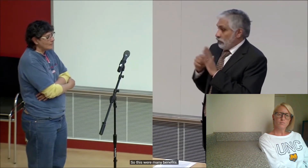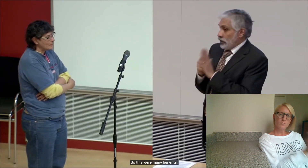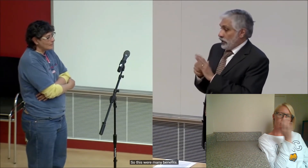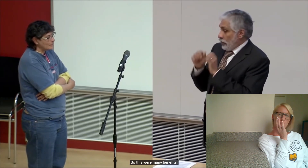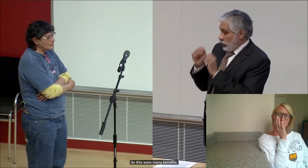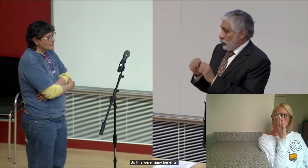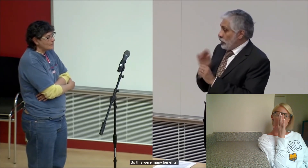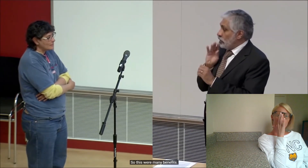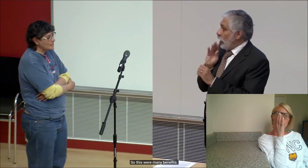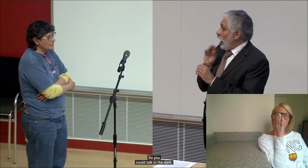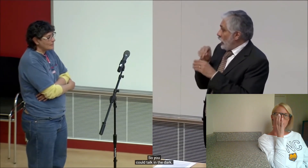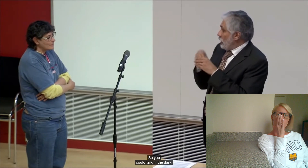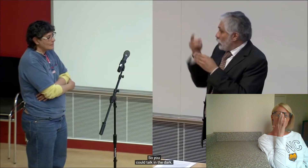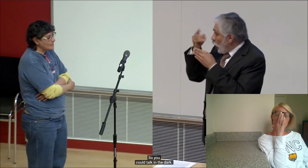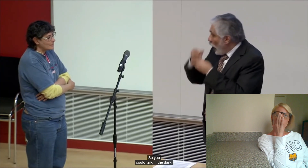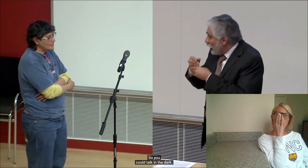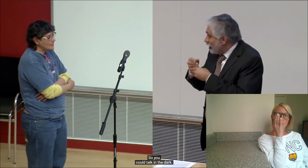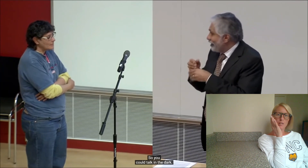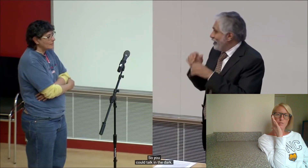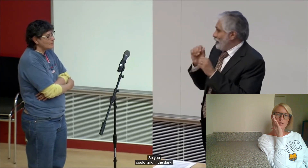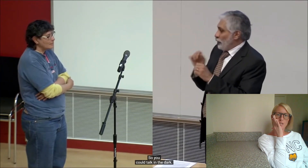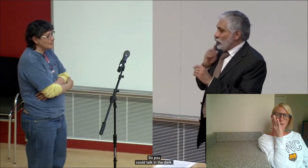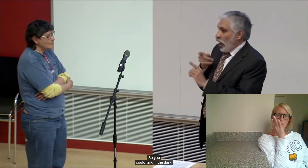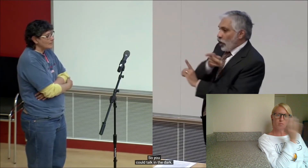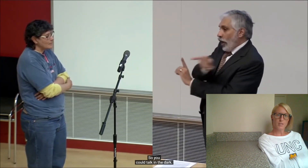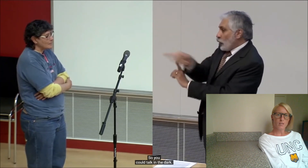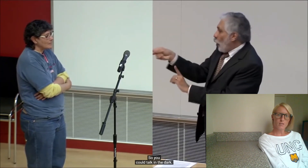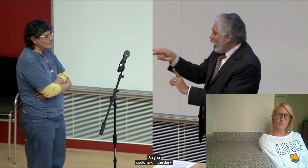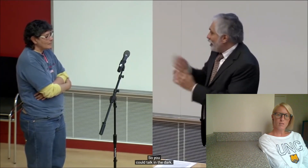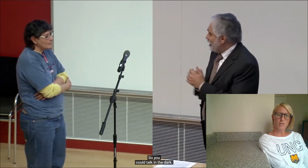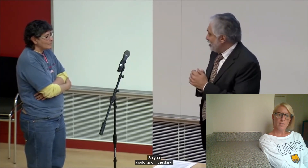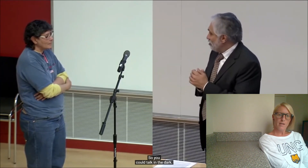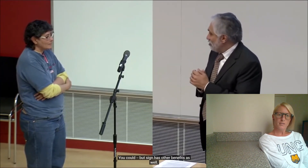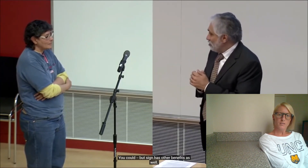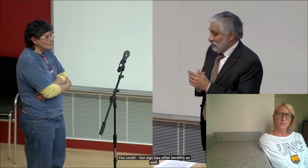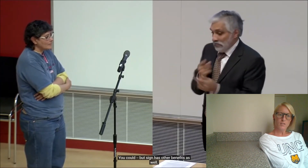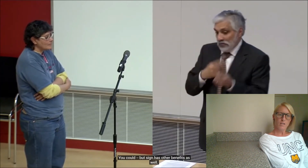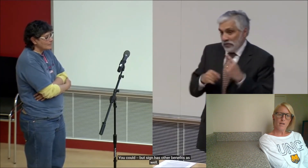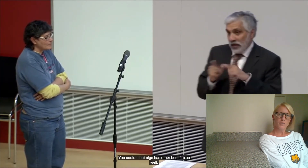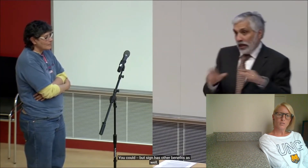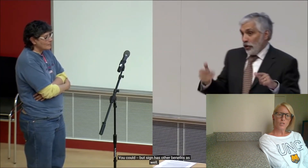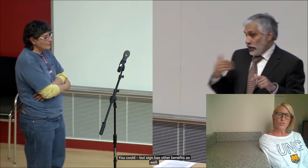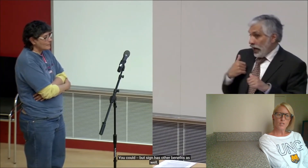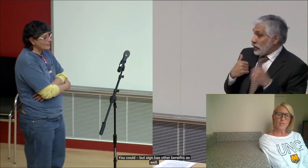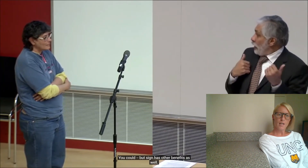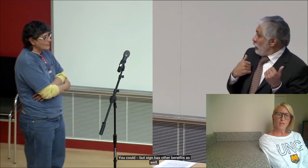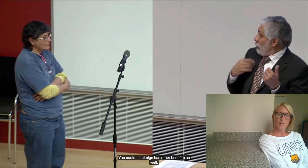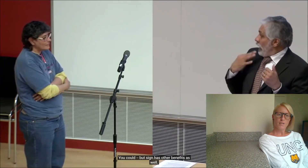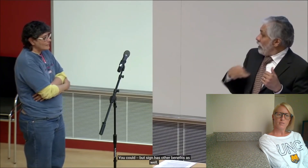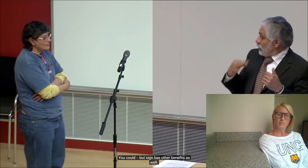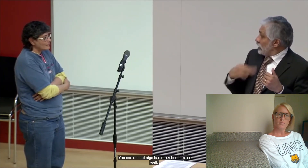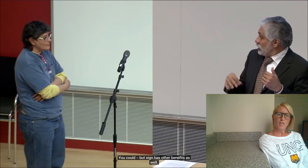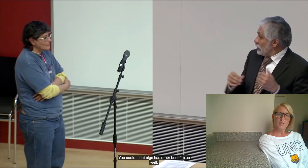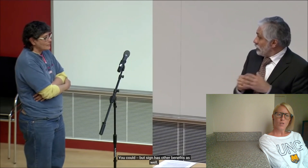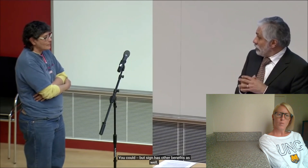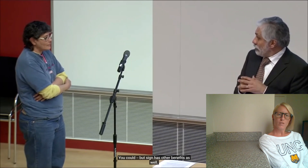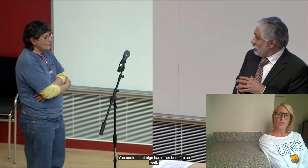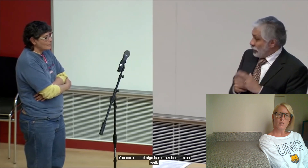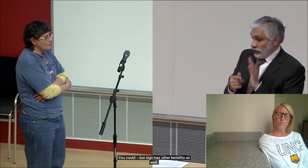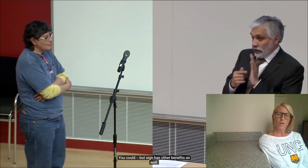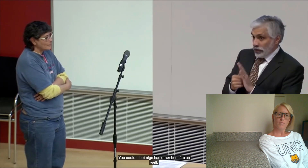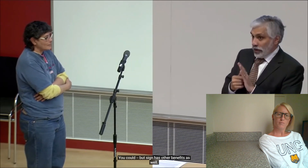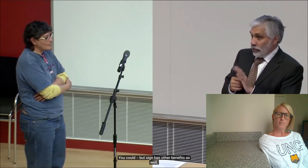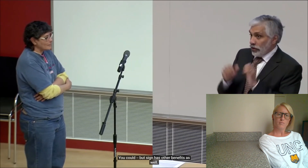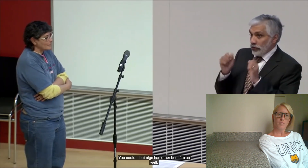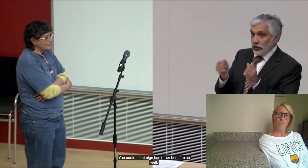So there were many benefits. So you Sign language is could really a benefit. you could talk in the dark. You could, You could just sign. but sign has other benefits